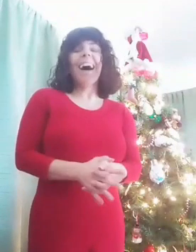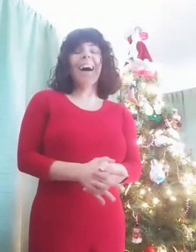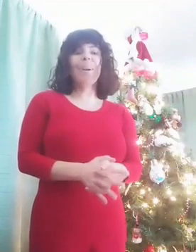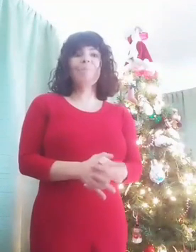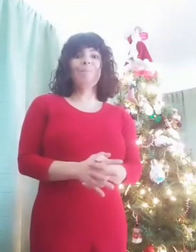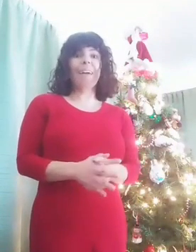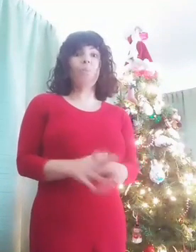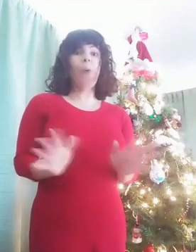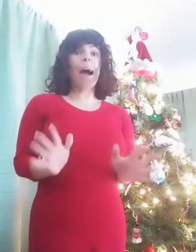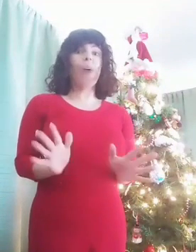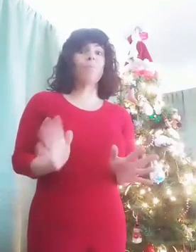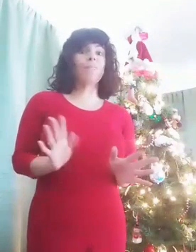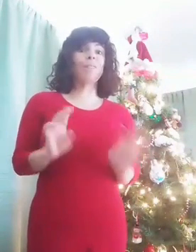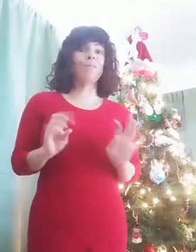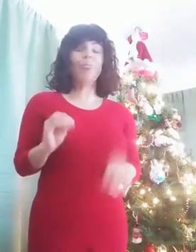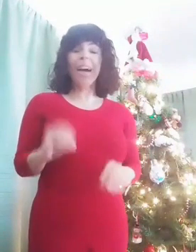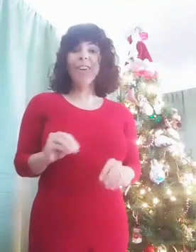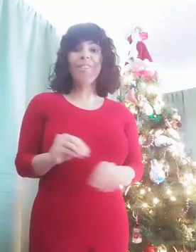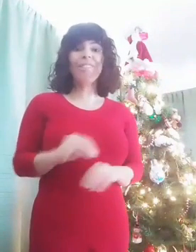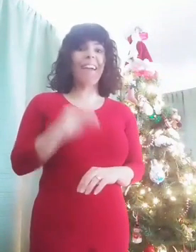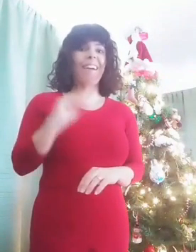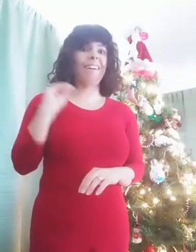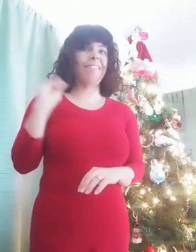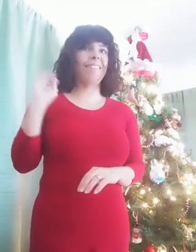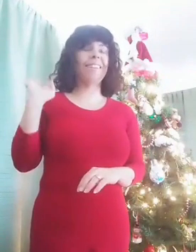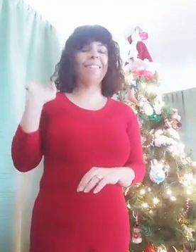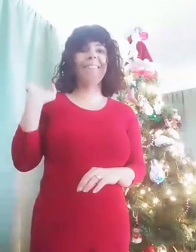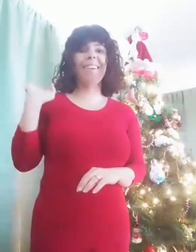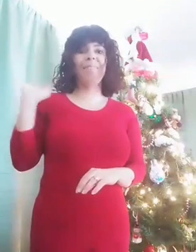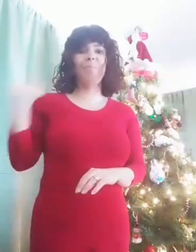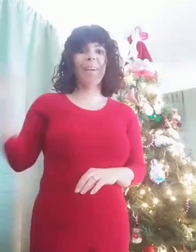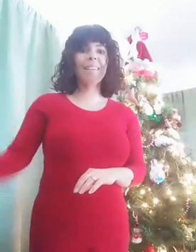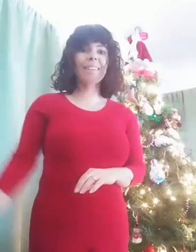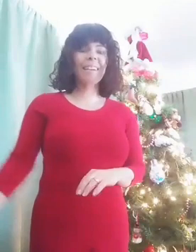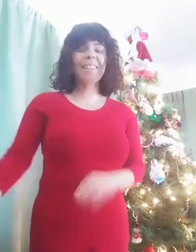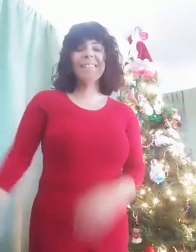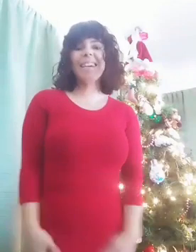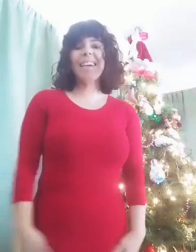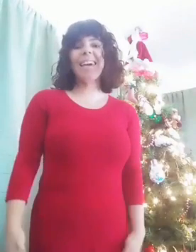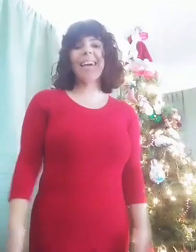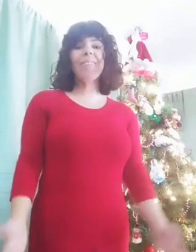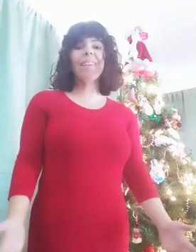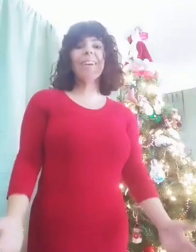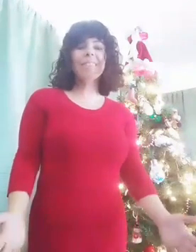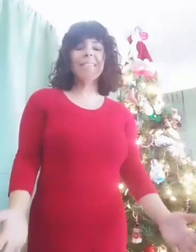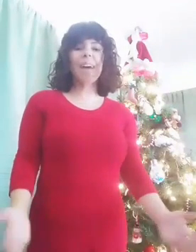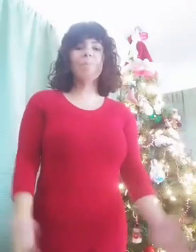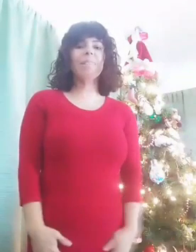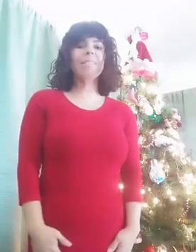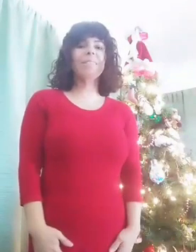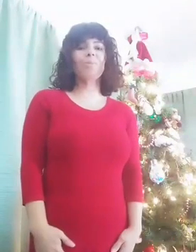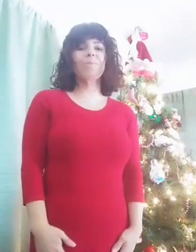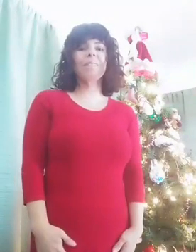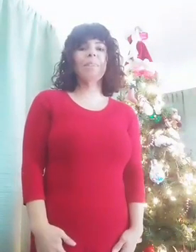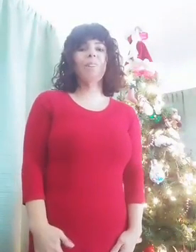I am like wow! Between the fires and my kids getting sick and everything else that's happened this December